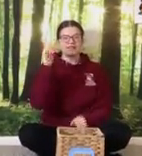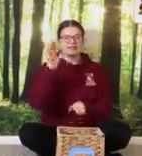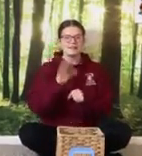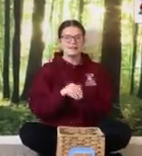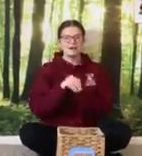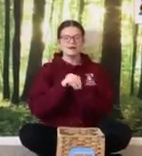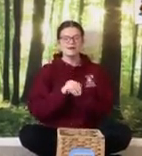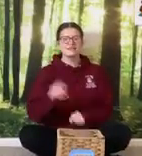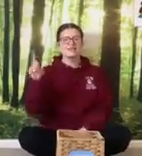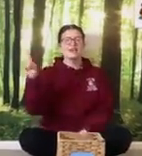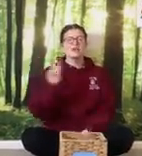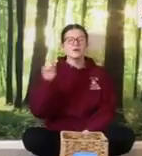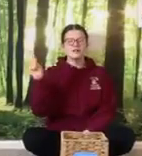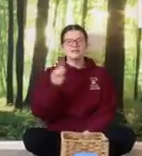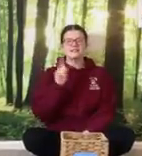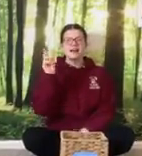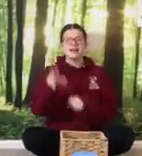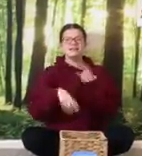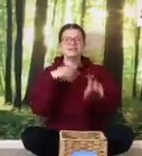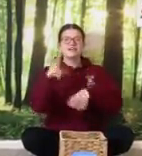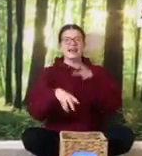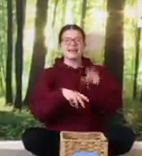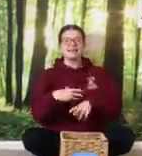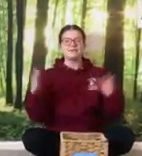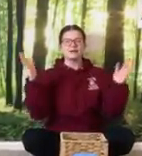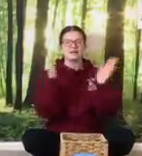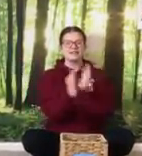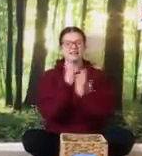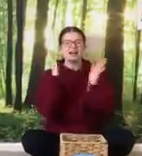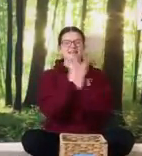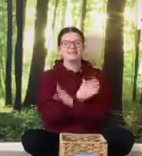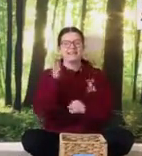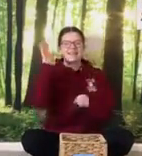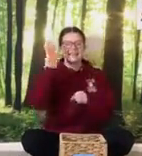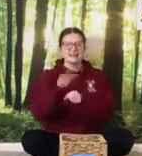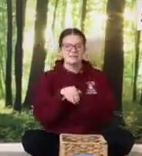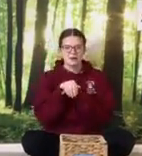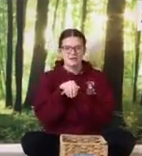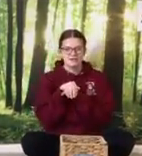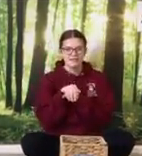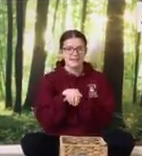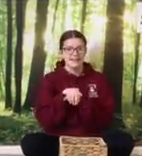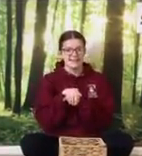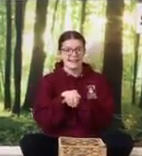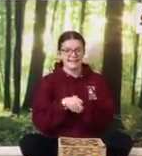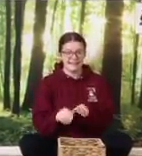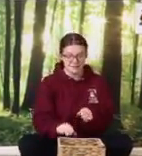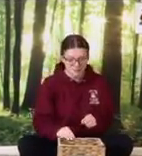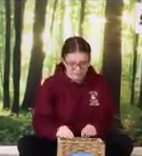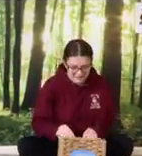the box? What kind of animal is hiding in the box? Let's see what it